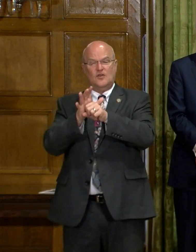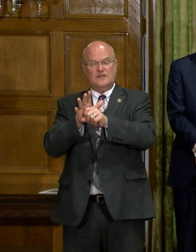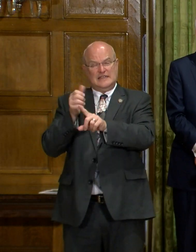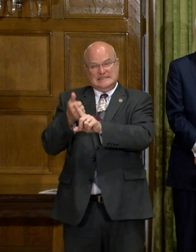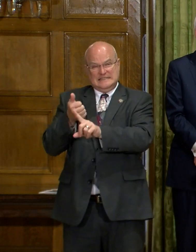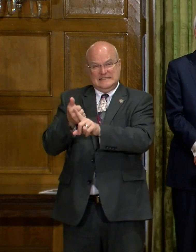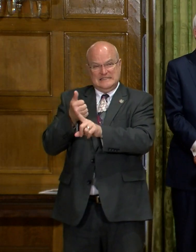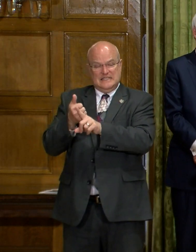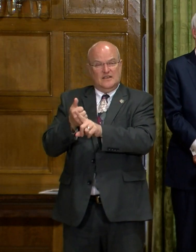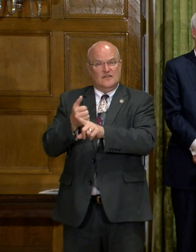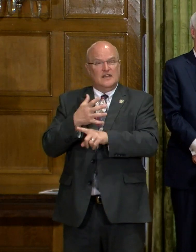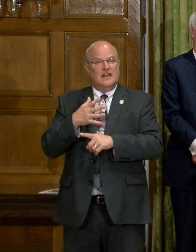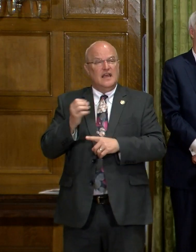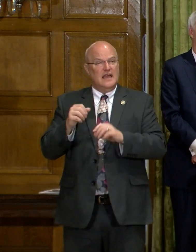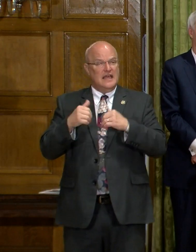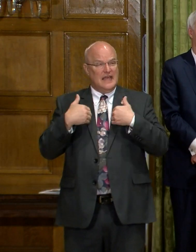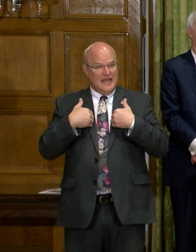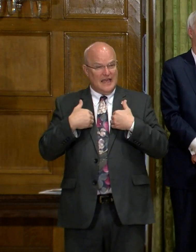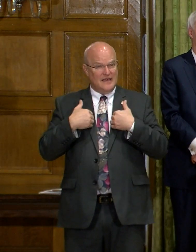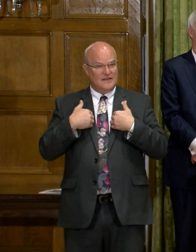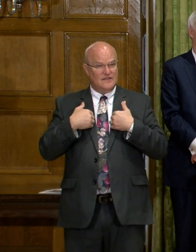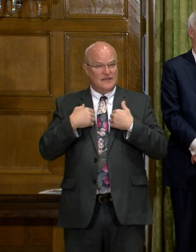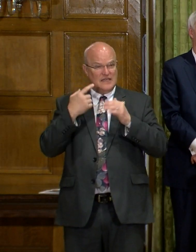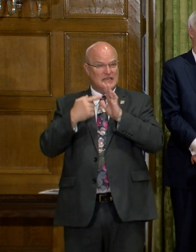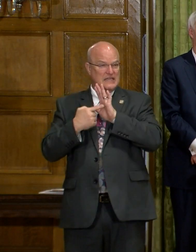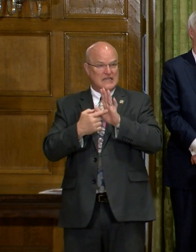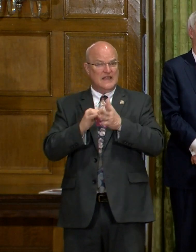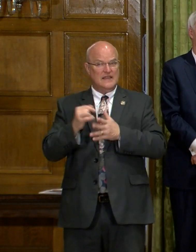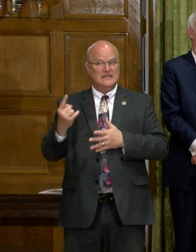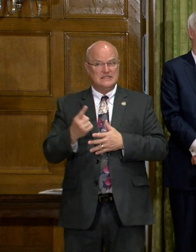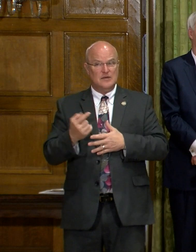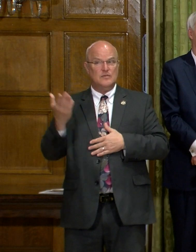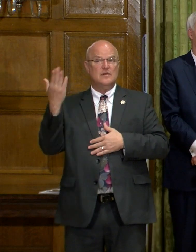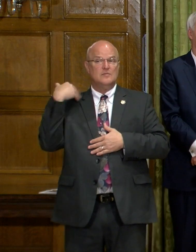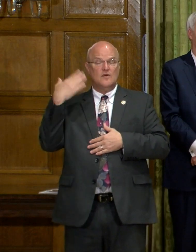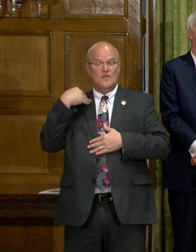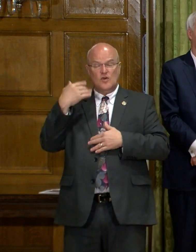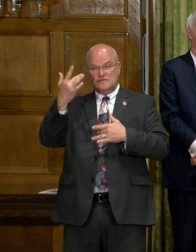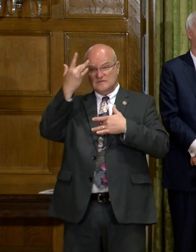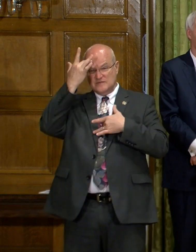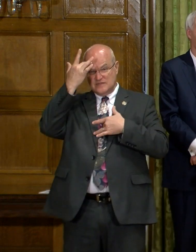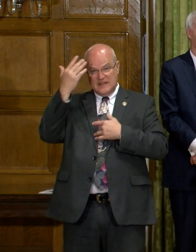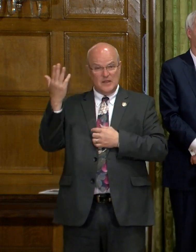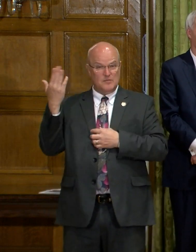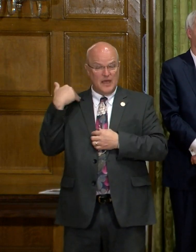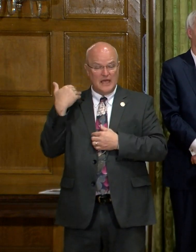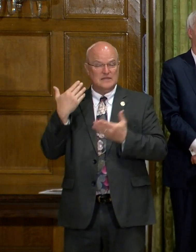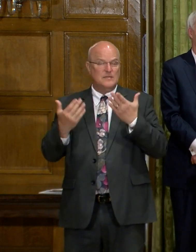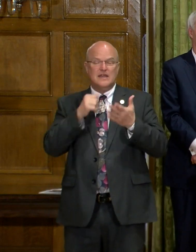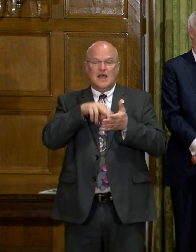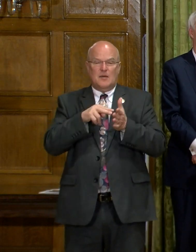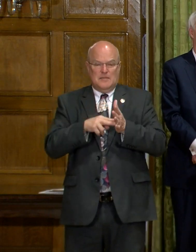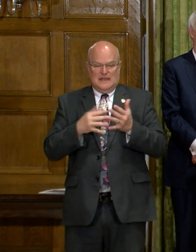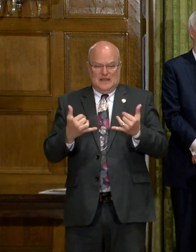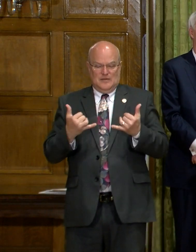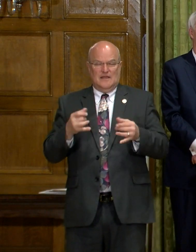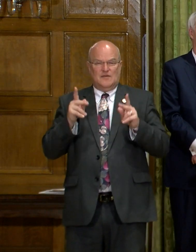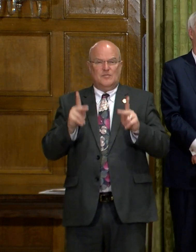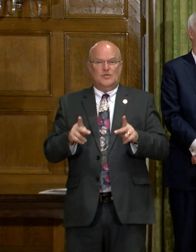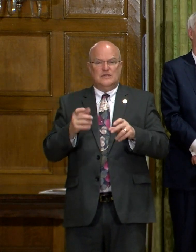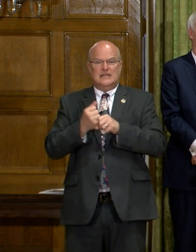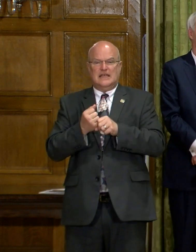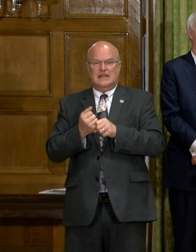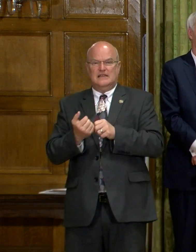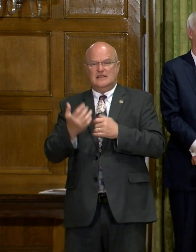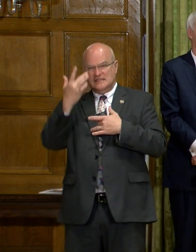COVID-19 infection. And having an indication that someone has been infected in the past might not mean that much if a person can